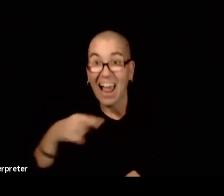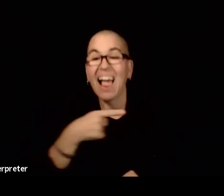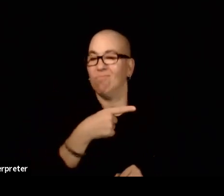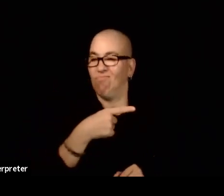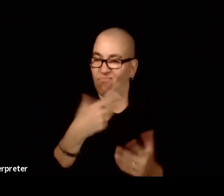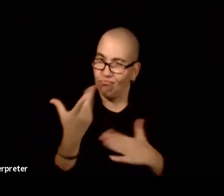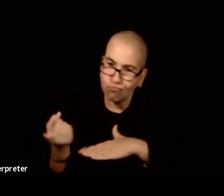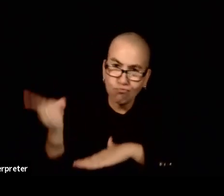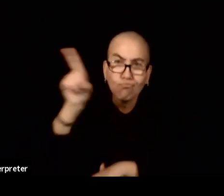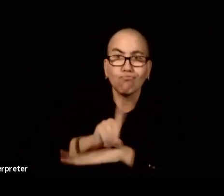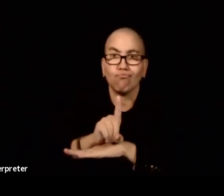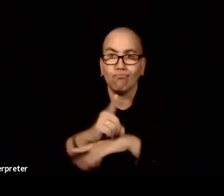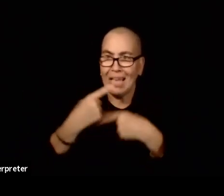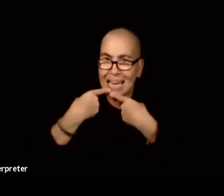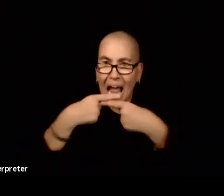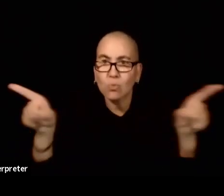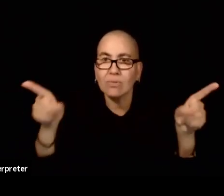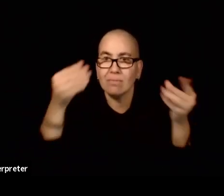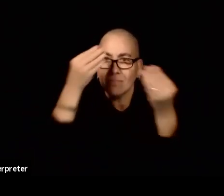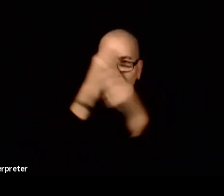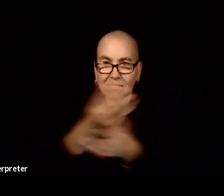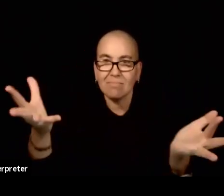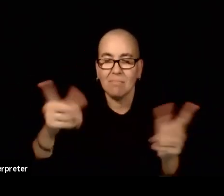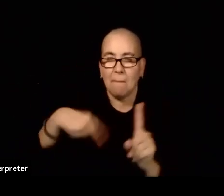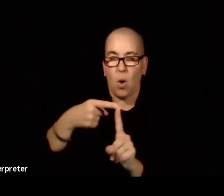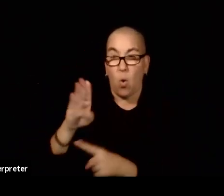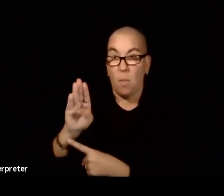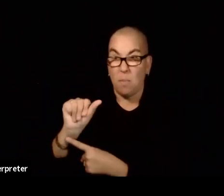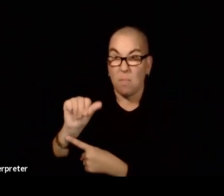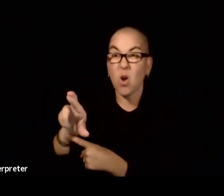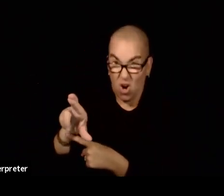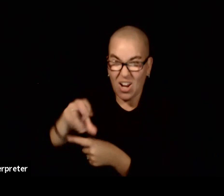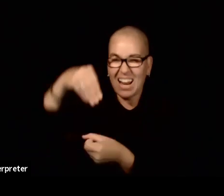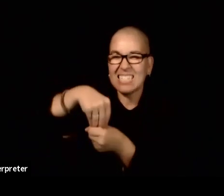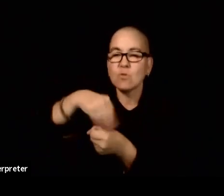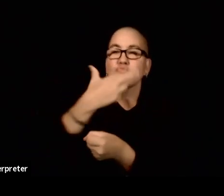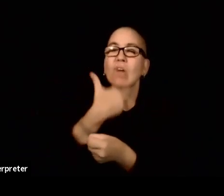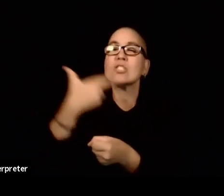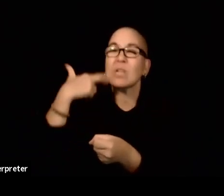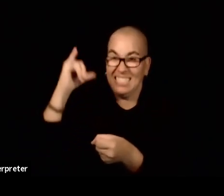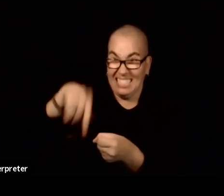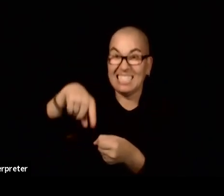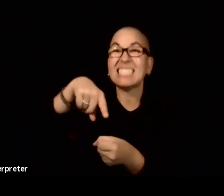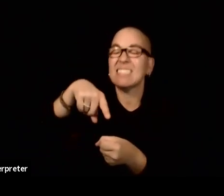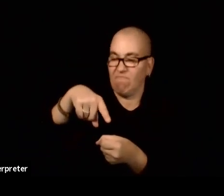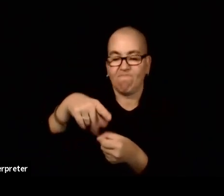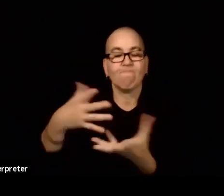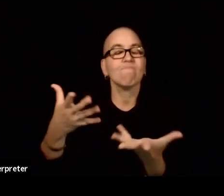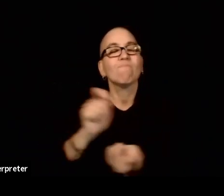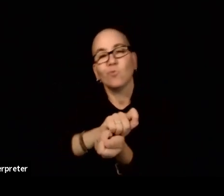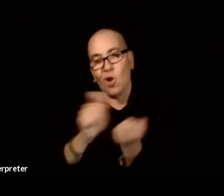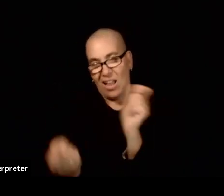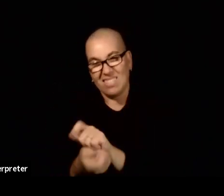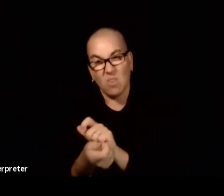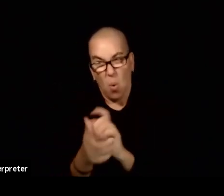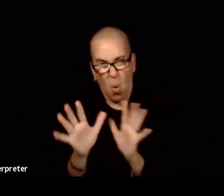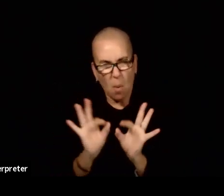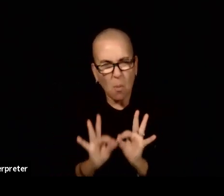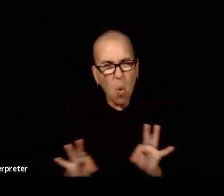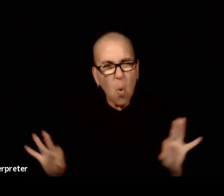important principle in the executive orders and in public health practice generally,